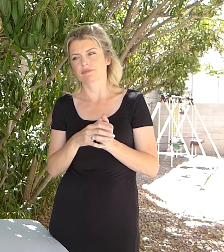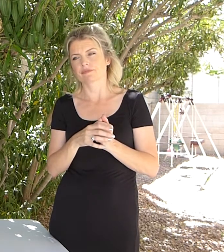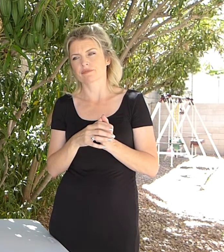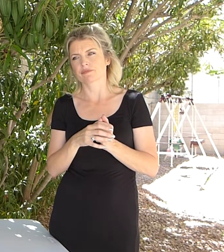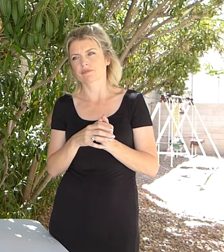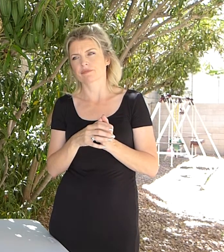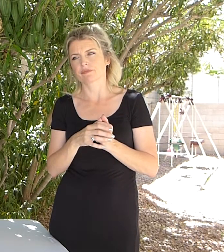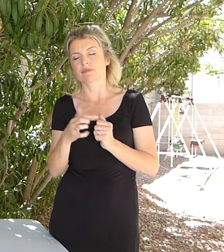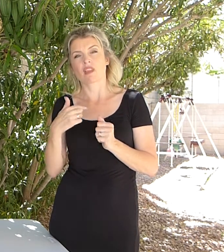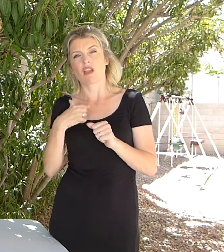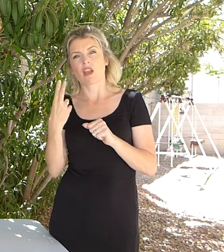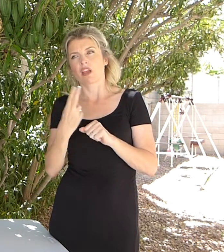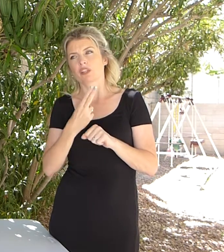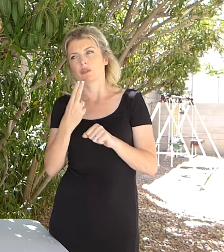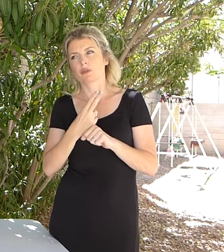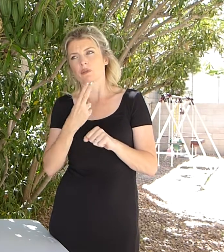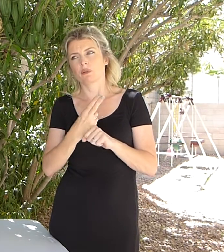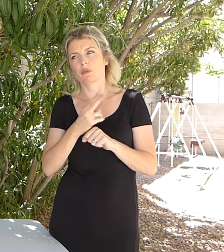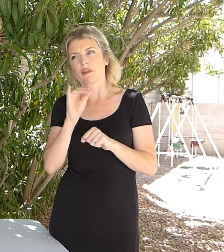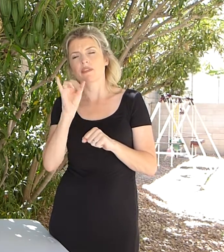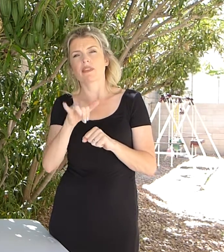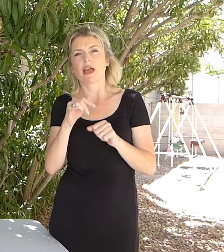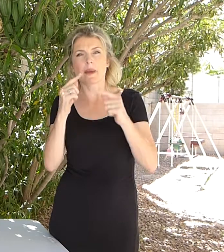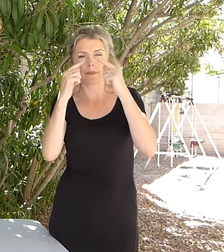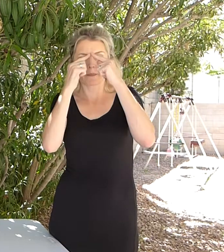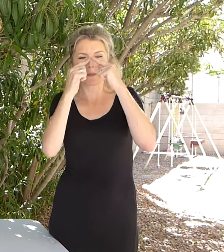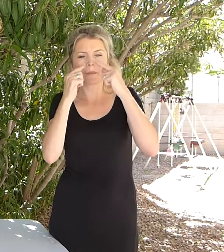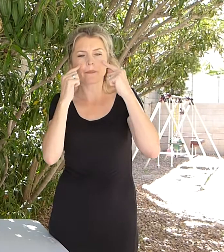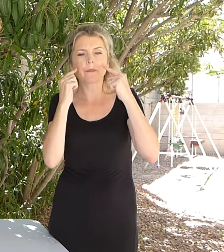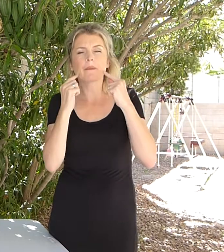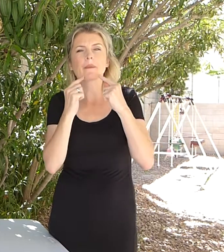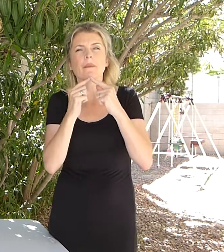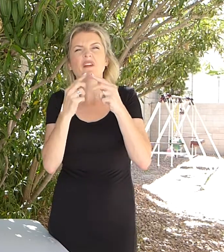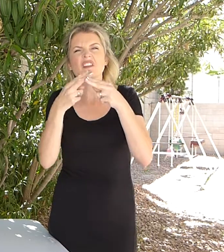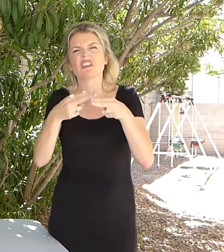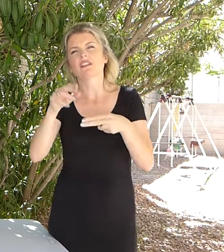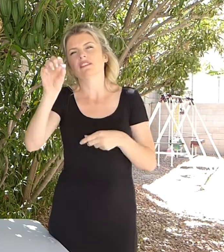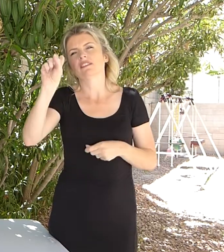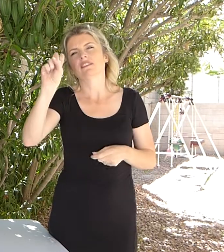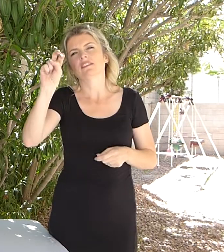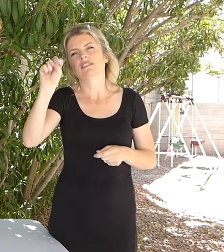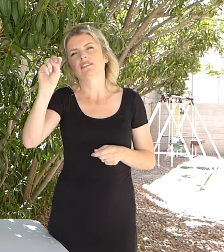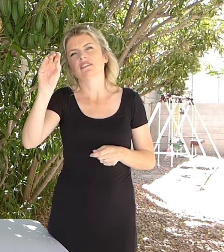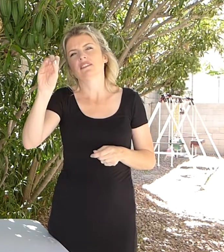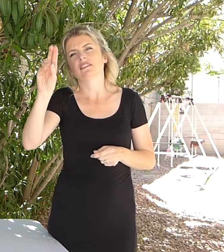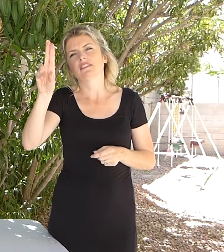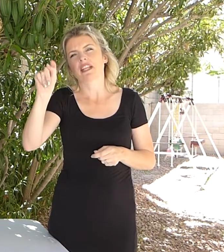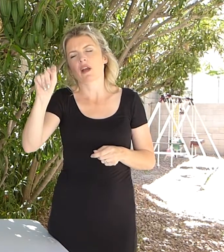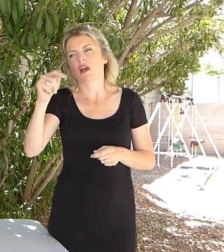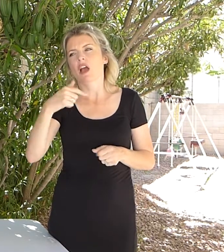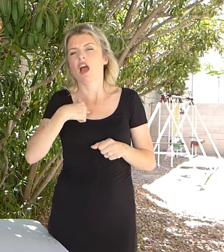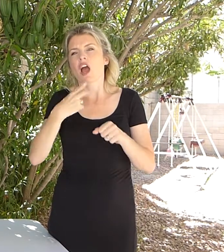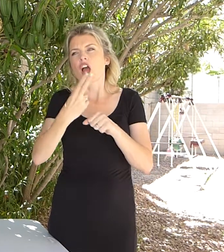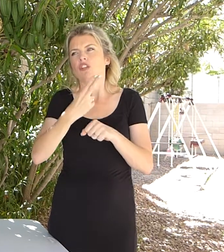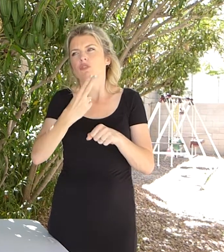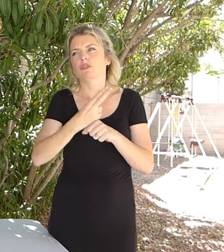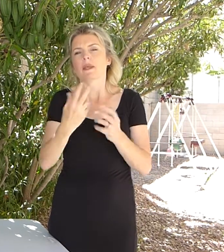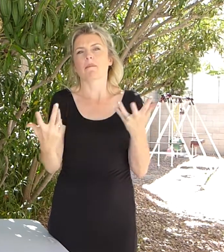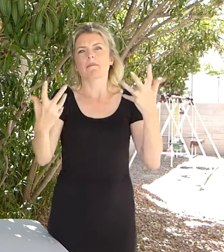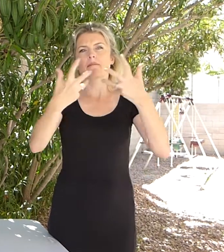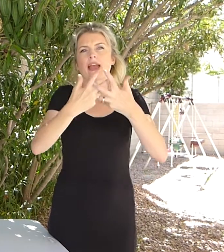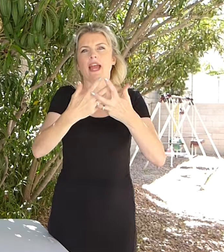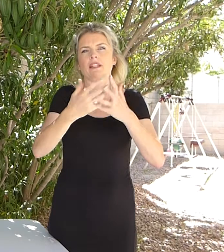I used this little snout area that we're going to be tracing and cutting out. I used it to match the paper